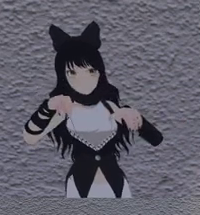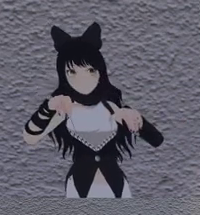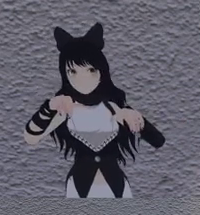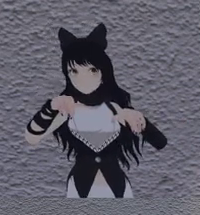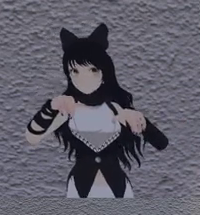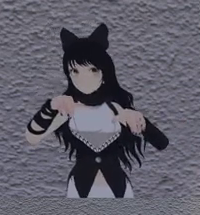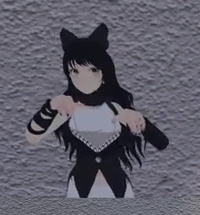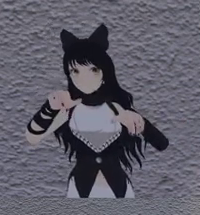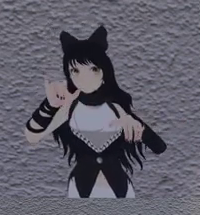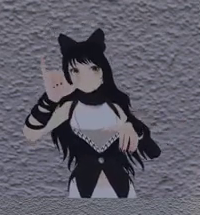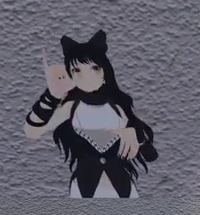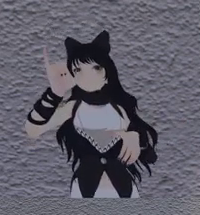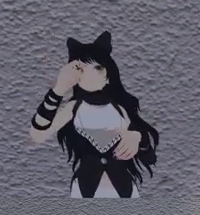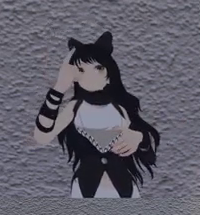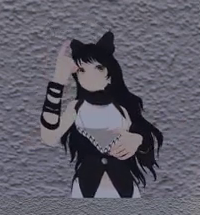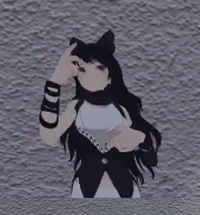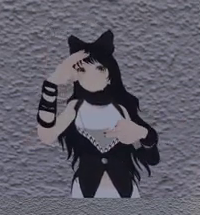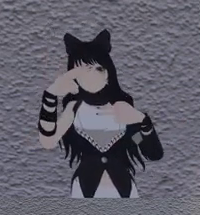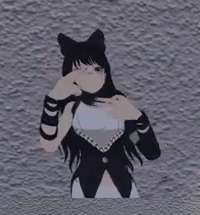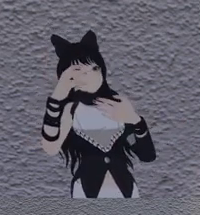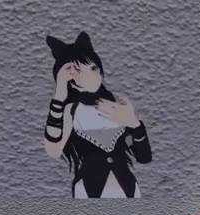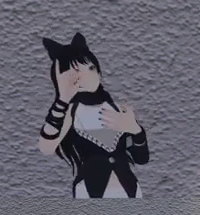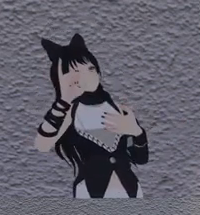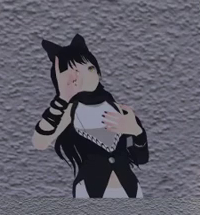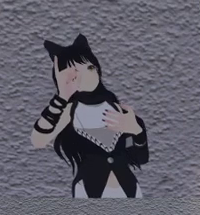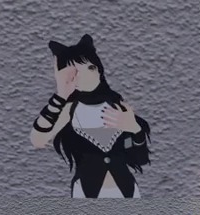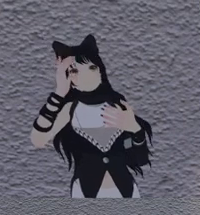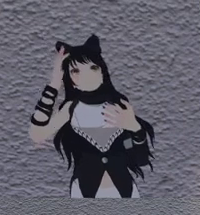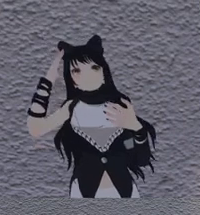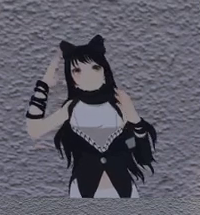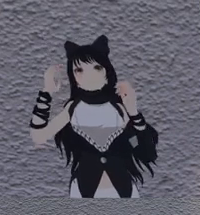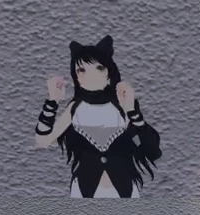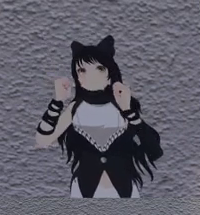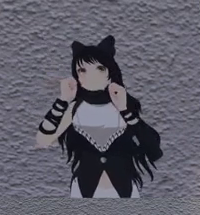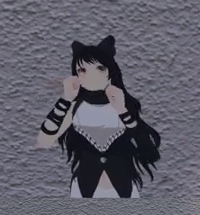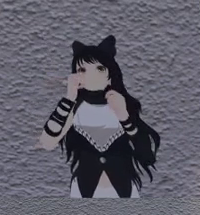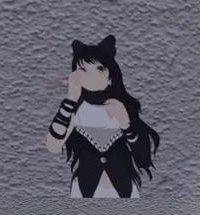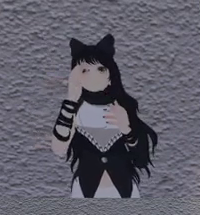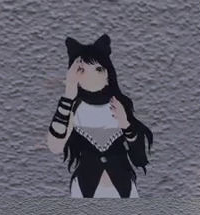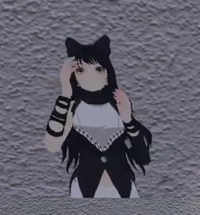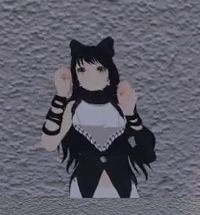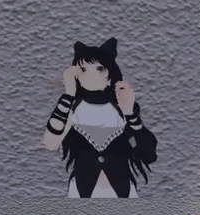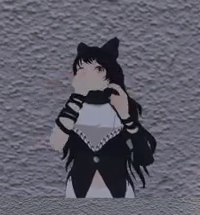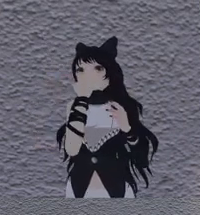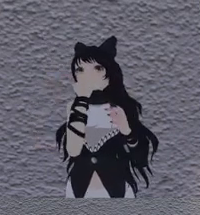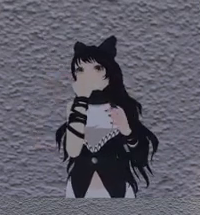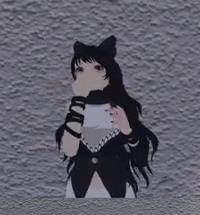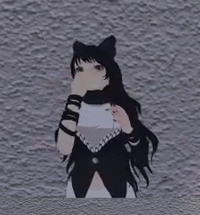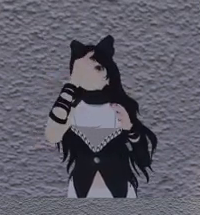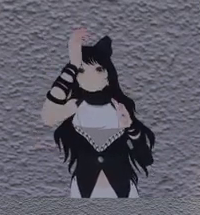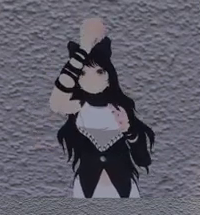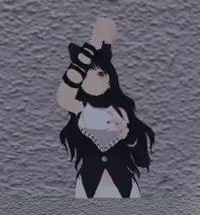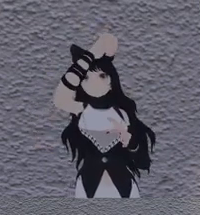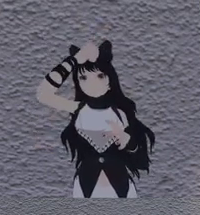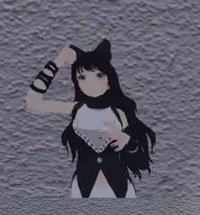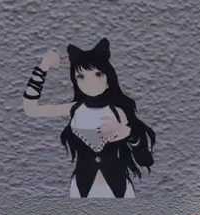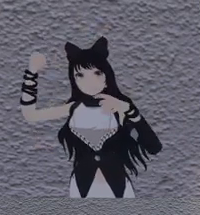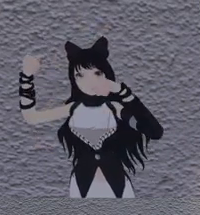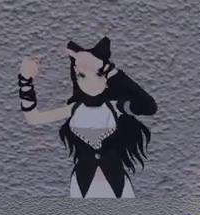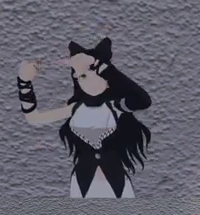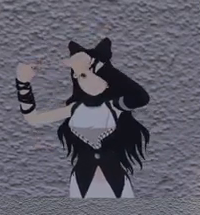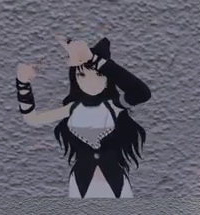claw hands. Freeze. It's just like when there's a problem or it's really